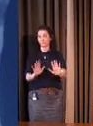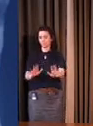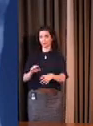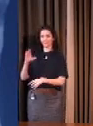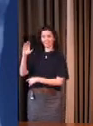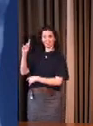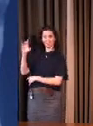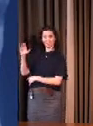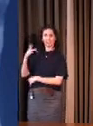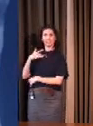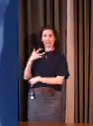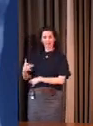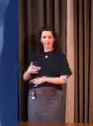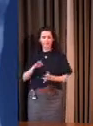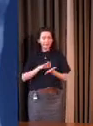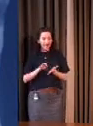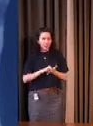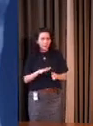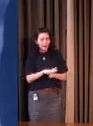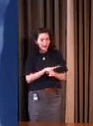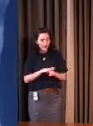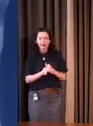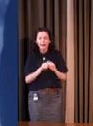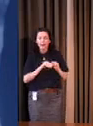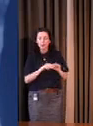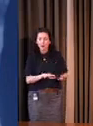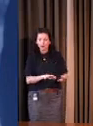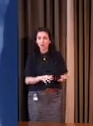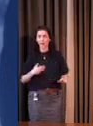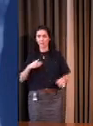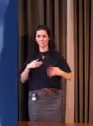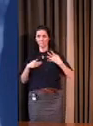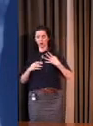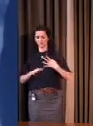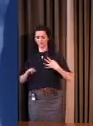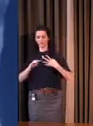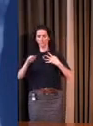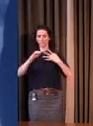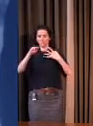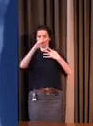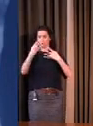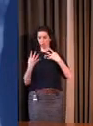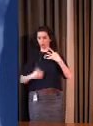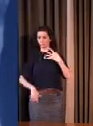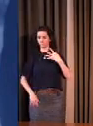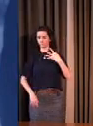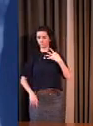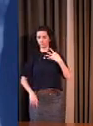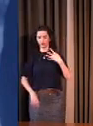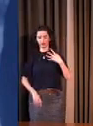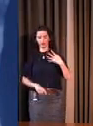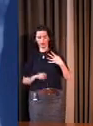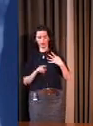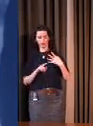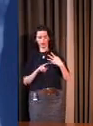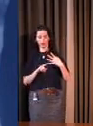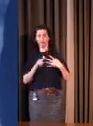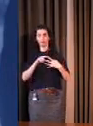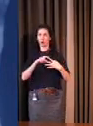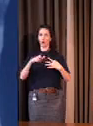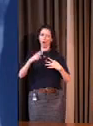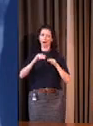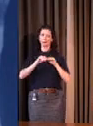categorizes community transmission risk, they use a 4-point scale. 1 to 4s, and 4s being